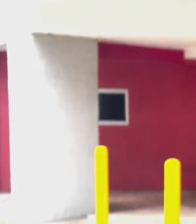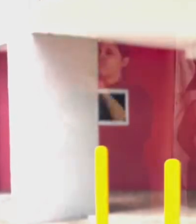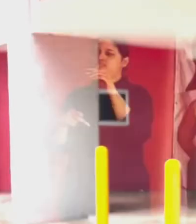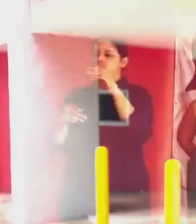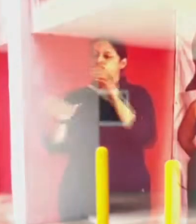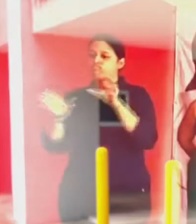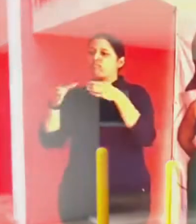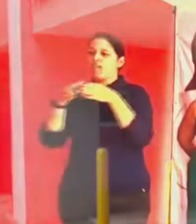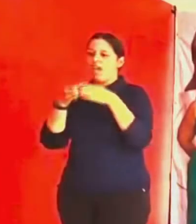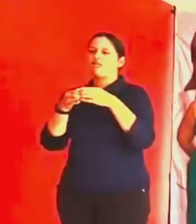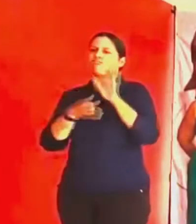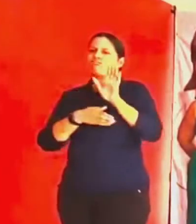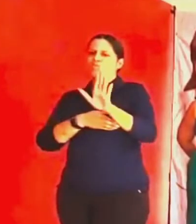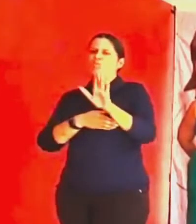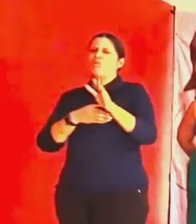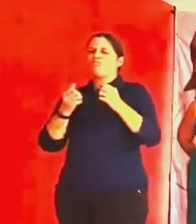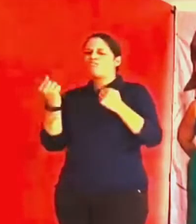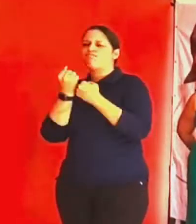elections.